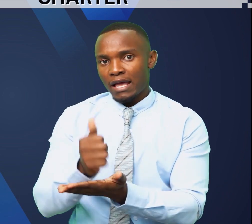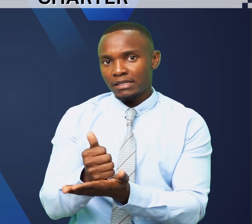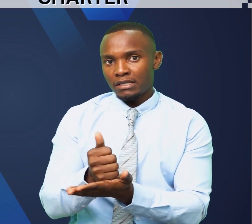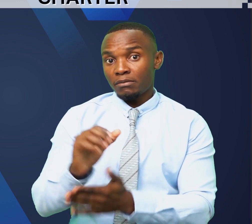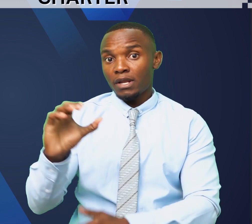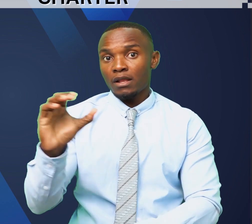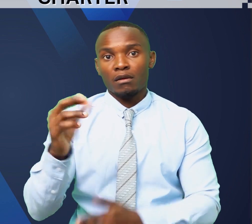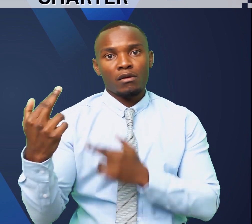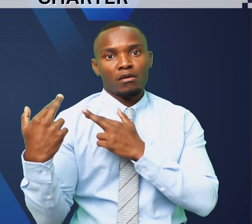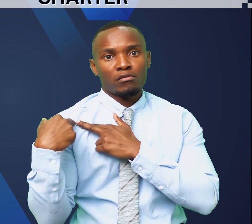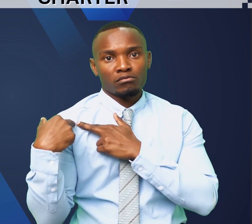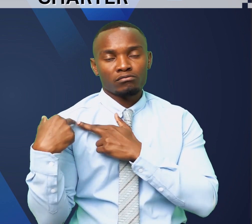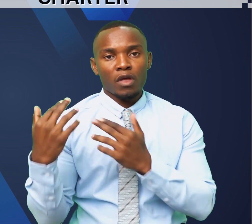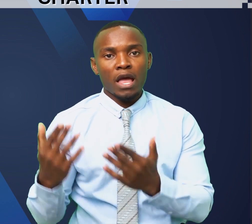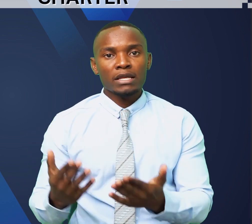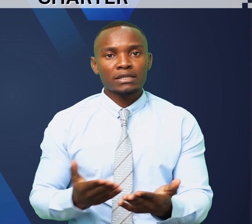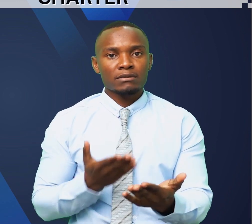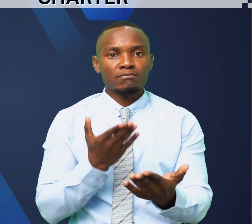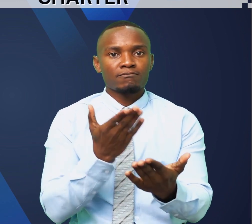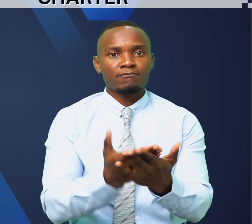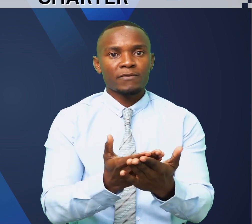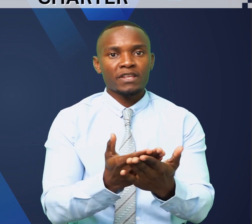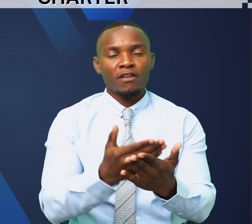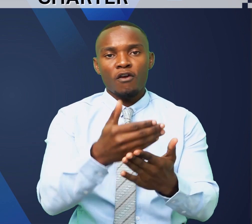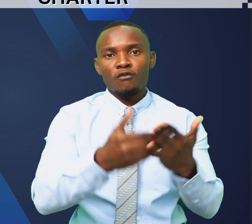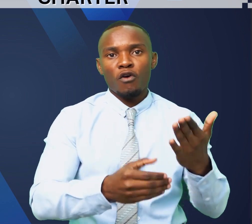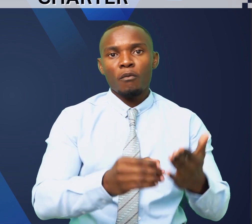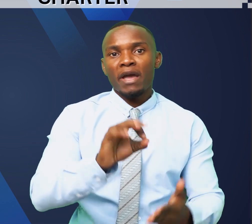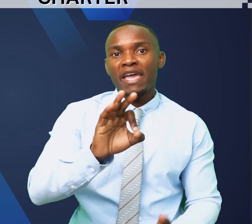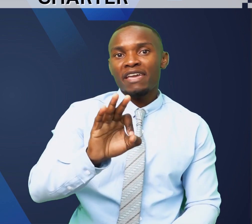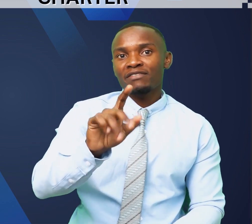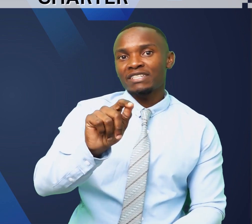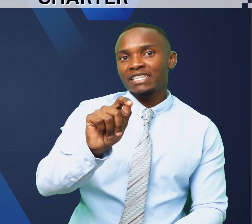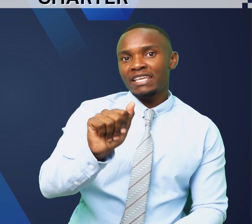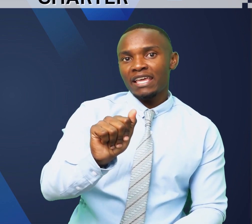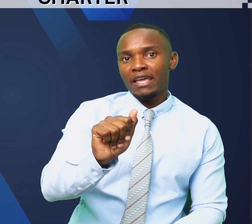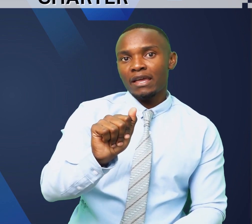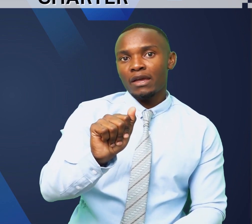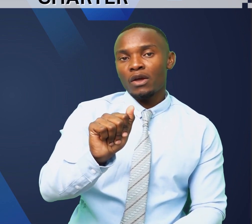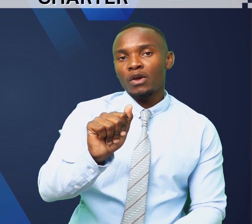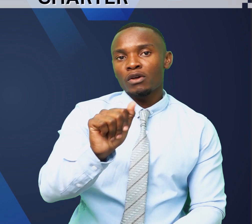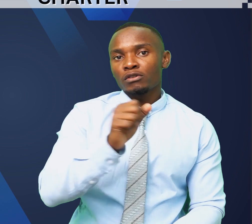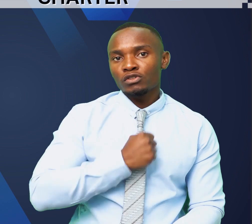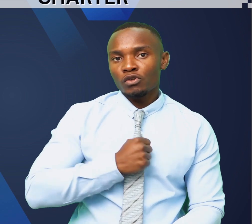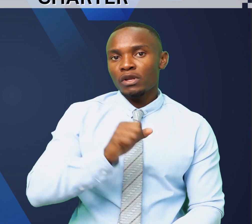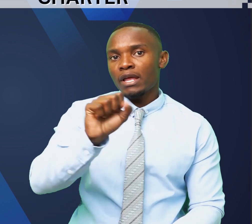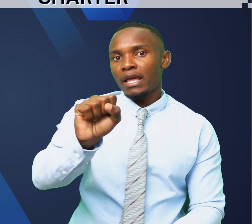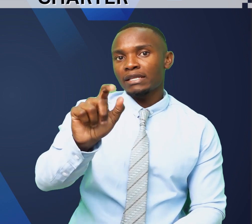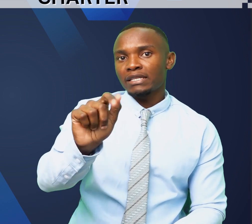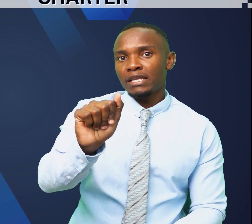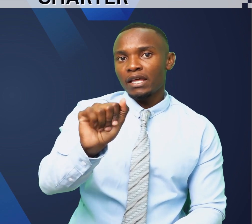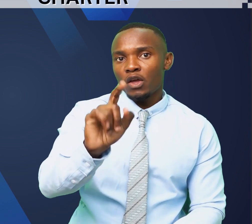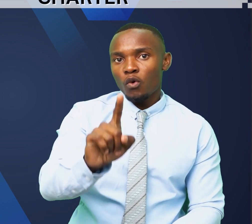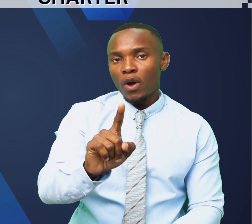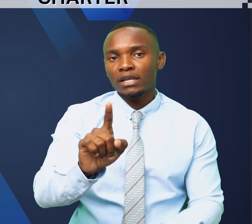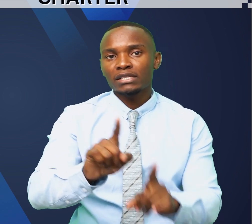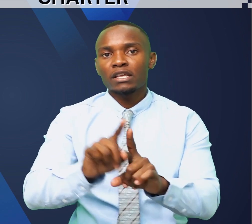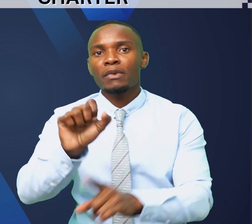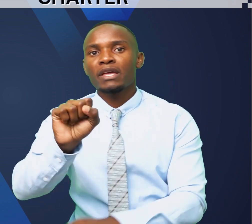obligation: submit application form STA1 and STA3.